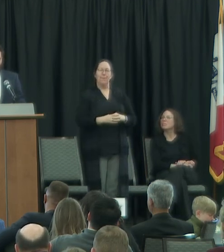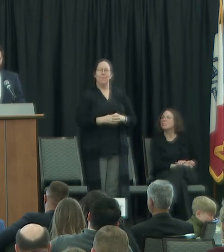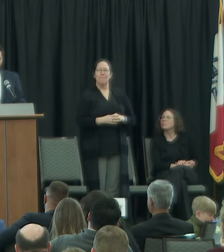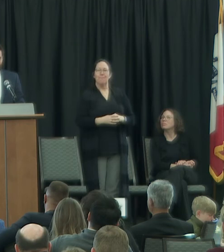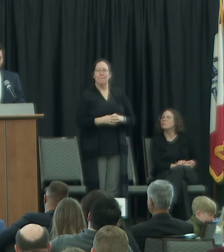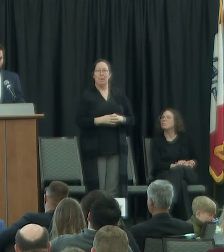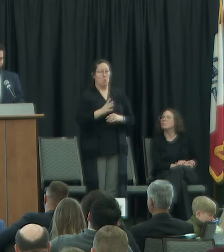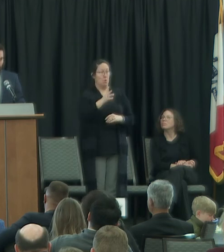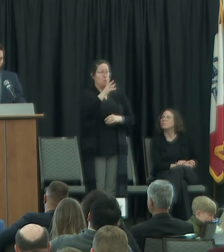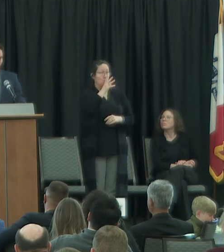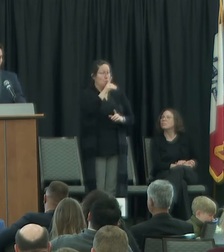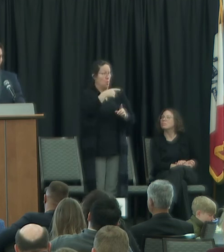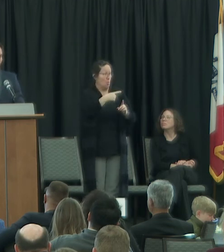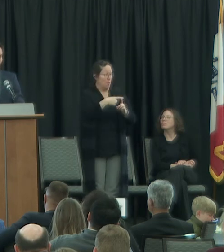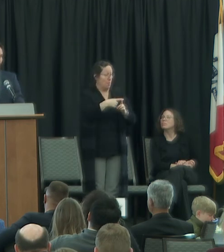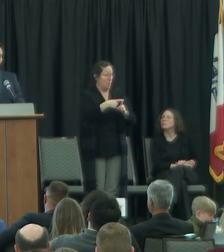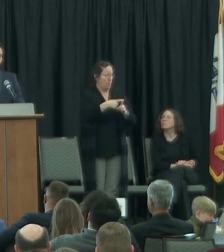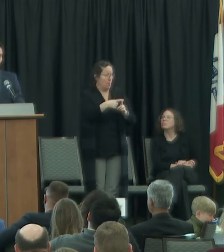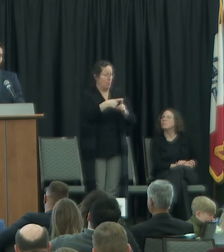while we're talking about